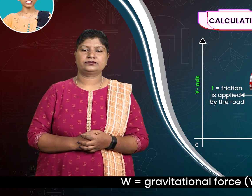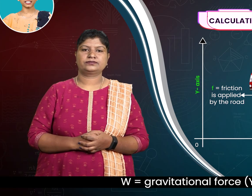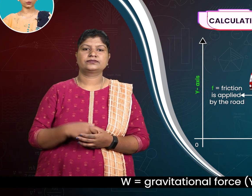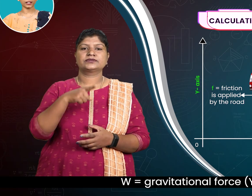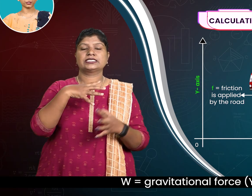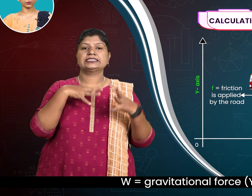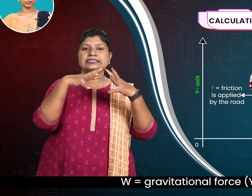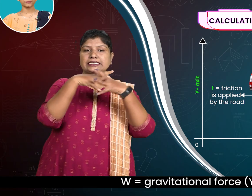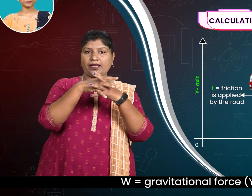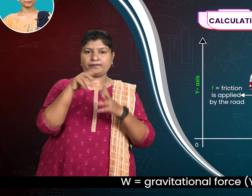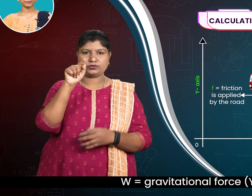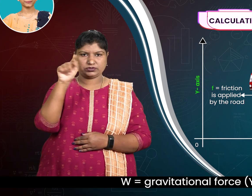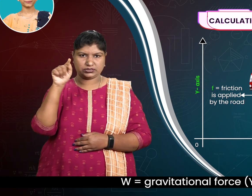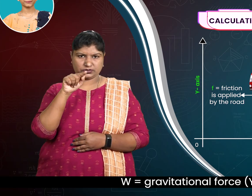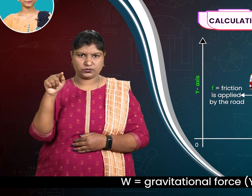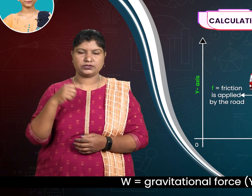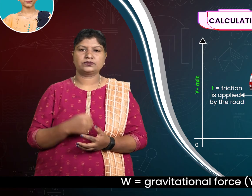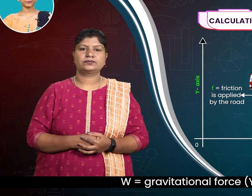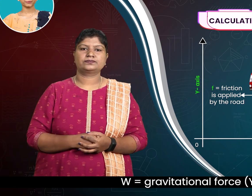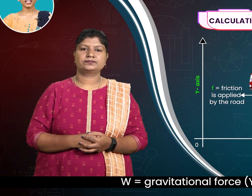W is equal to